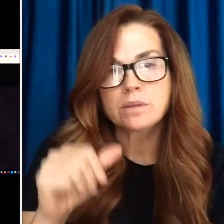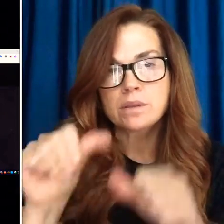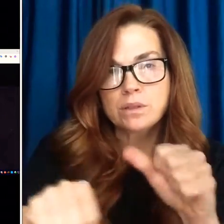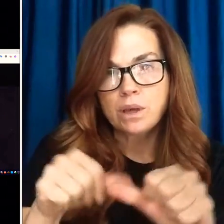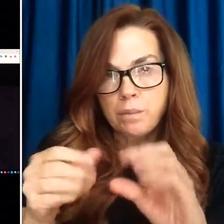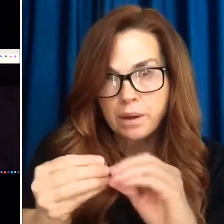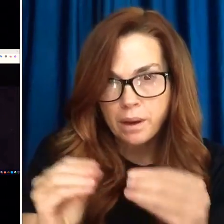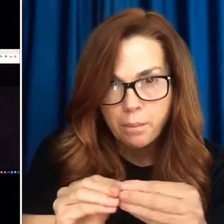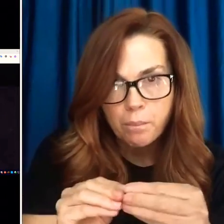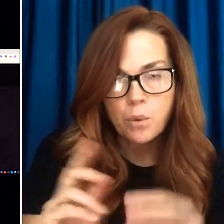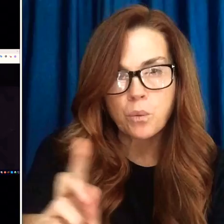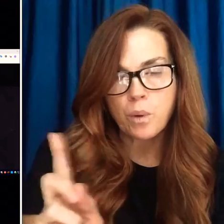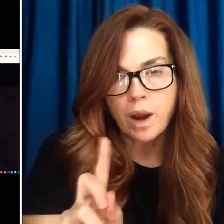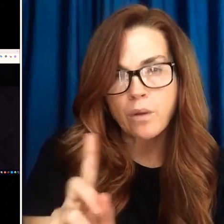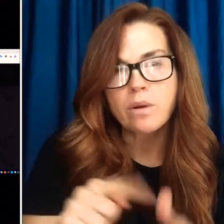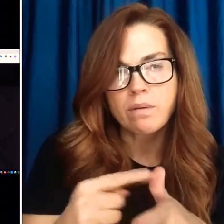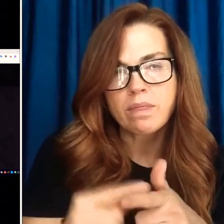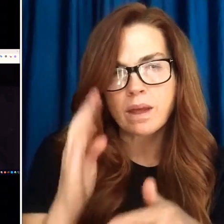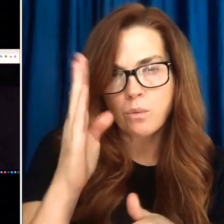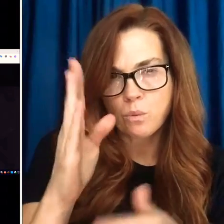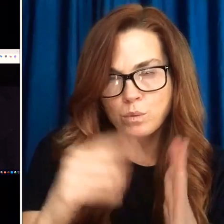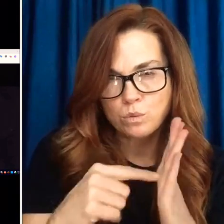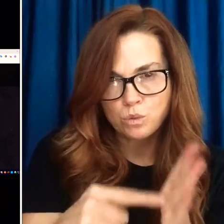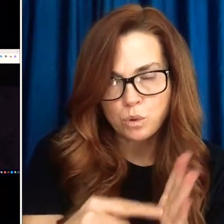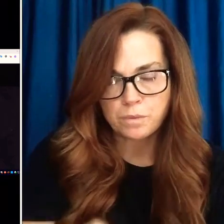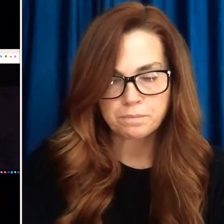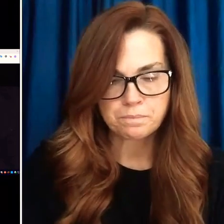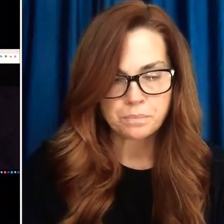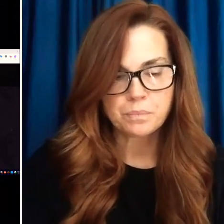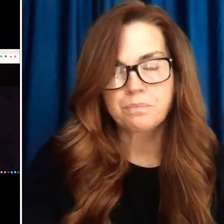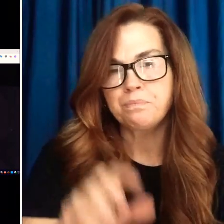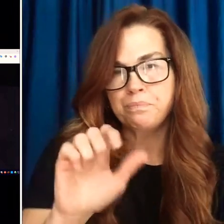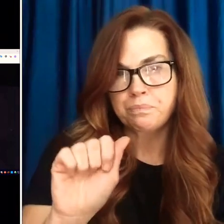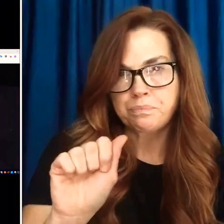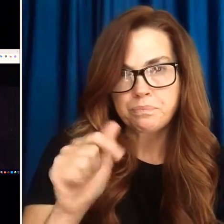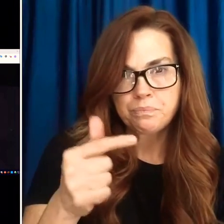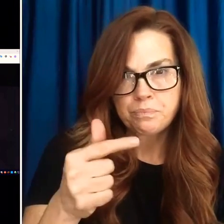you. So we practiced with silver,